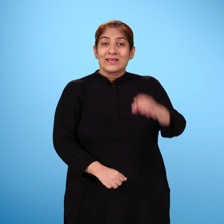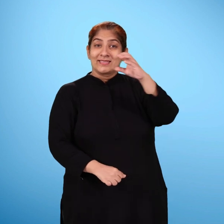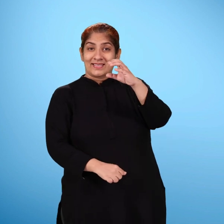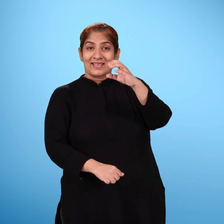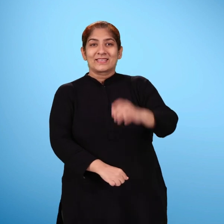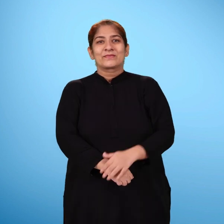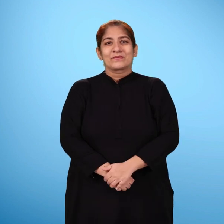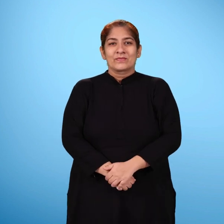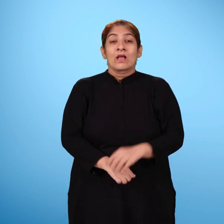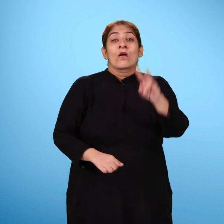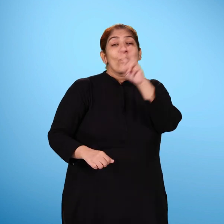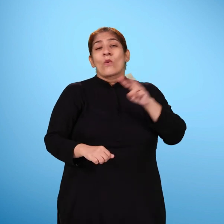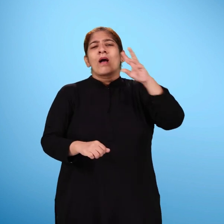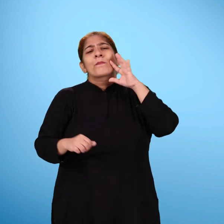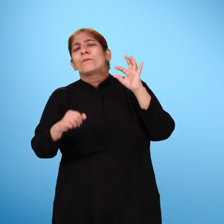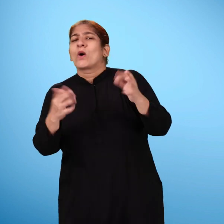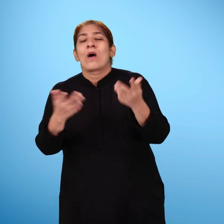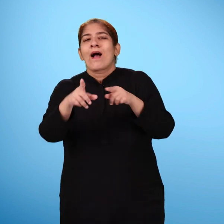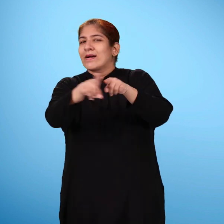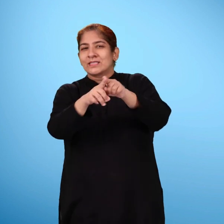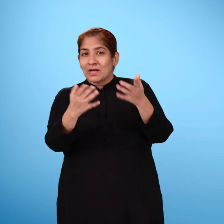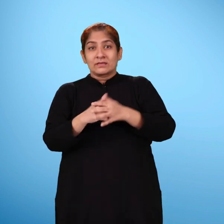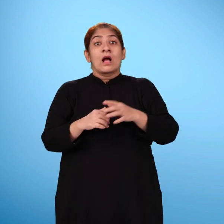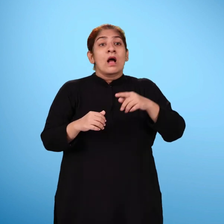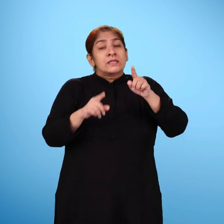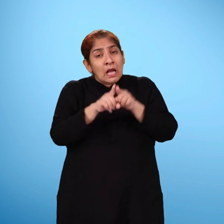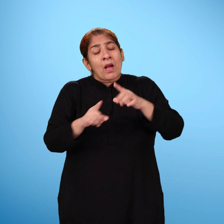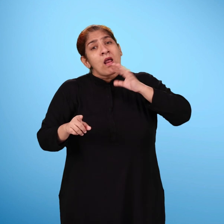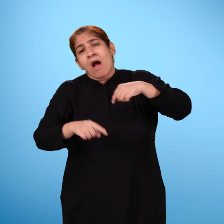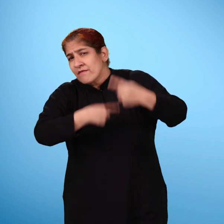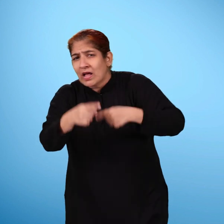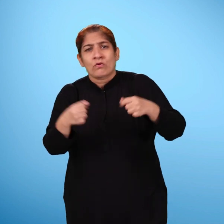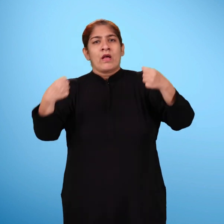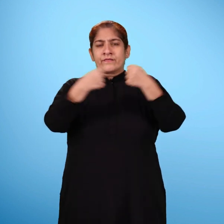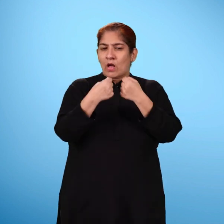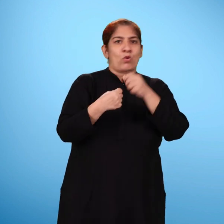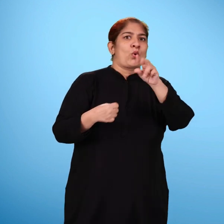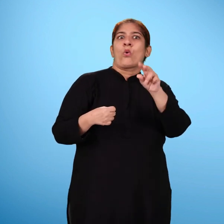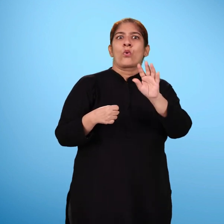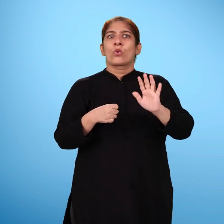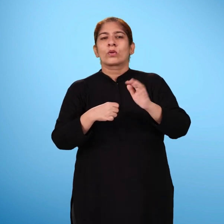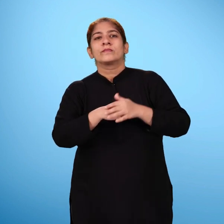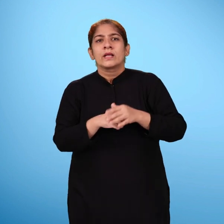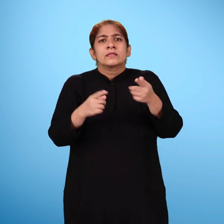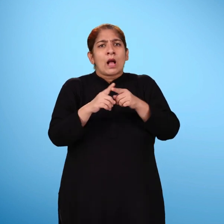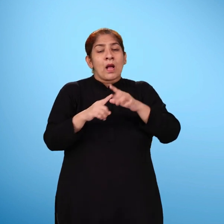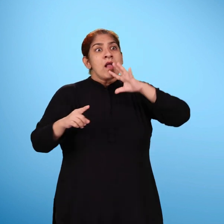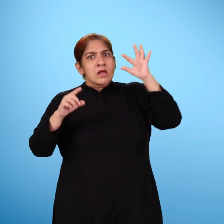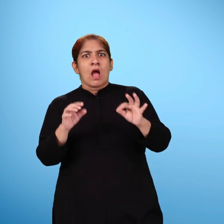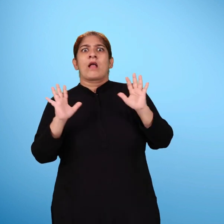Option C. Moral values such as truthfulness, non-violence, integrity, commitment,